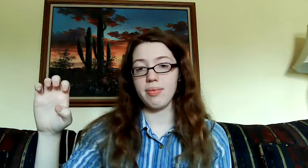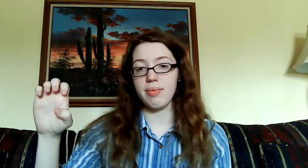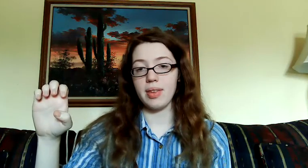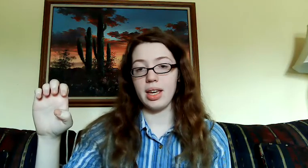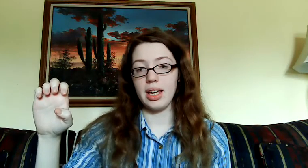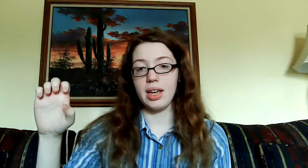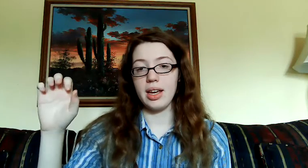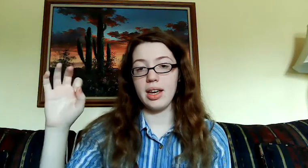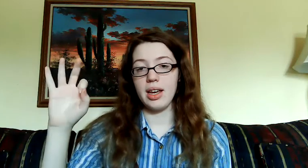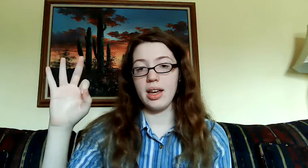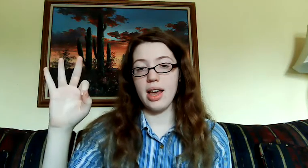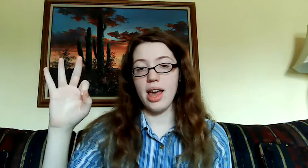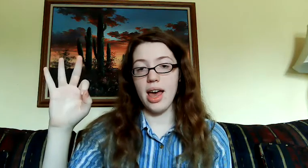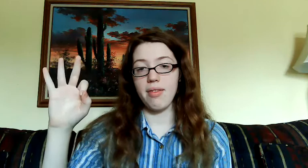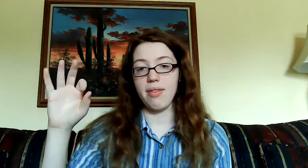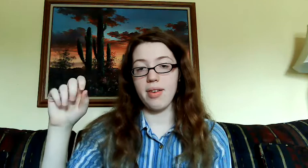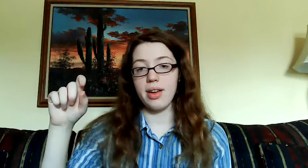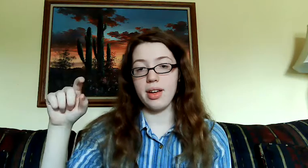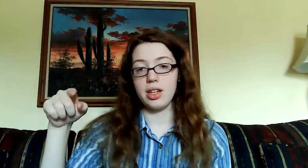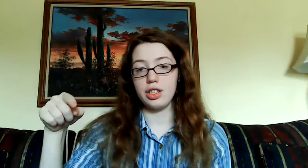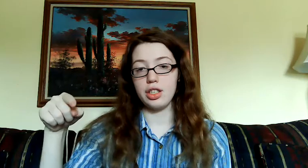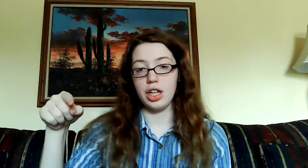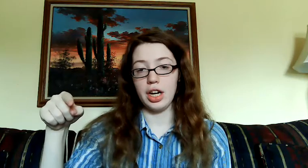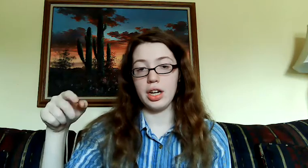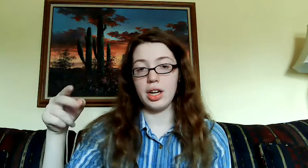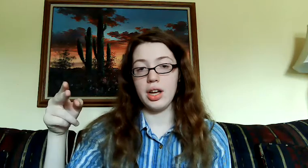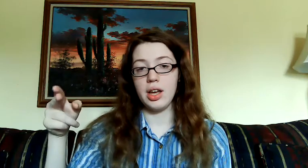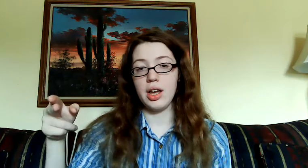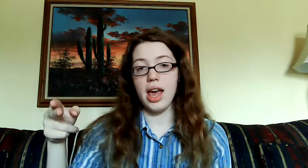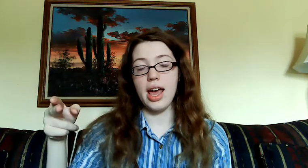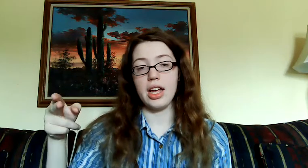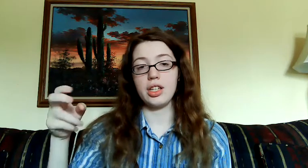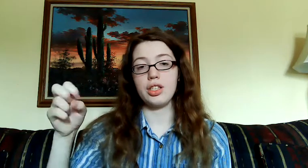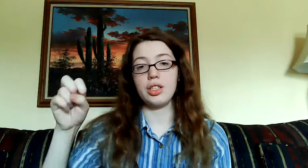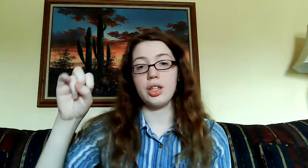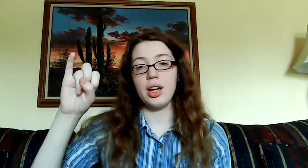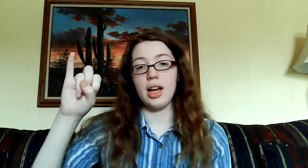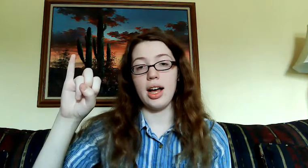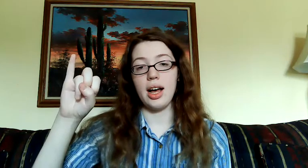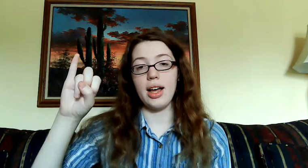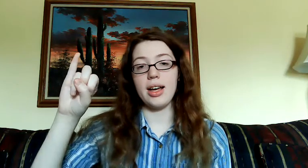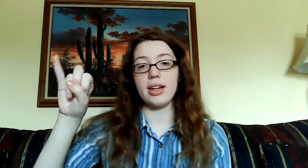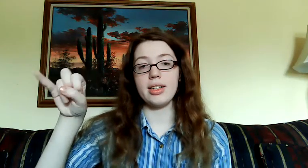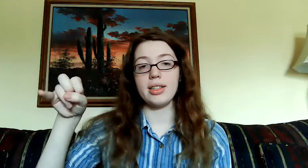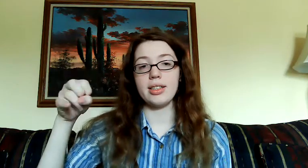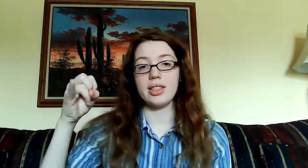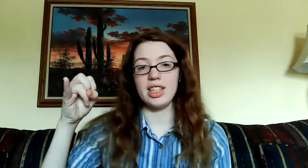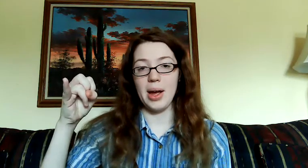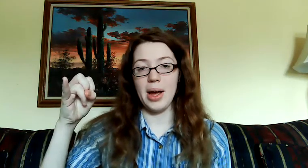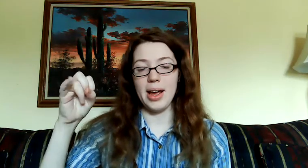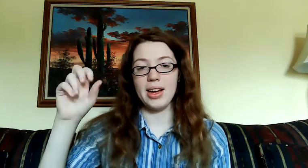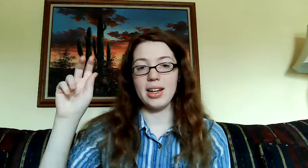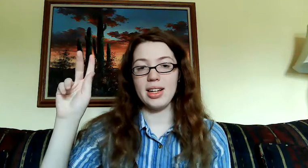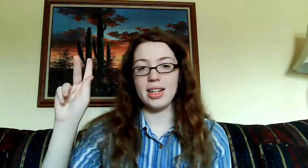E, F, G, H, I, J,